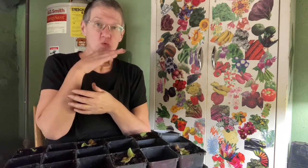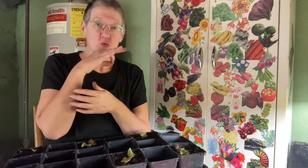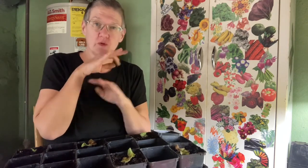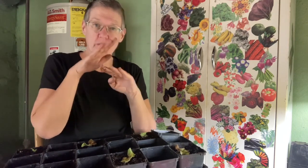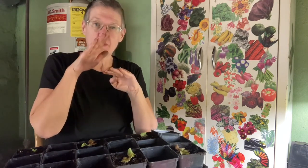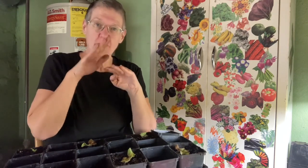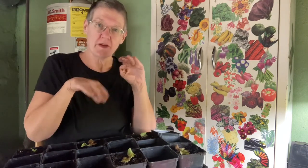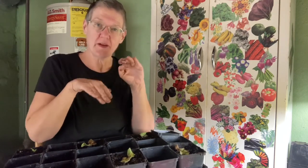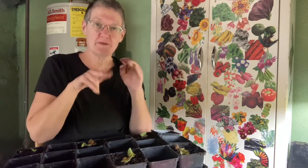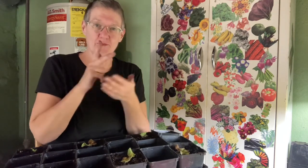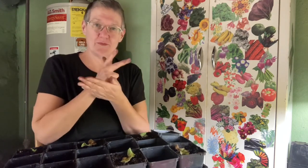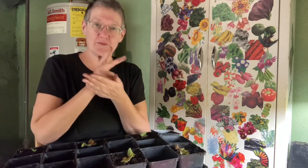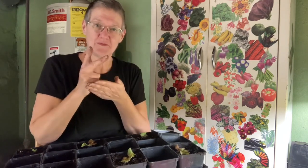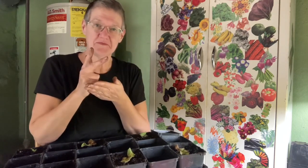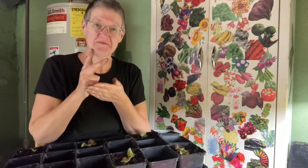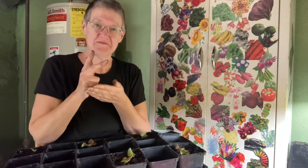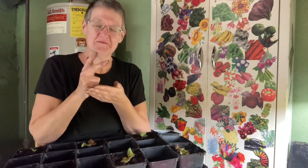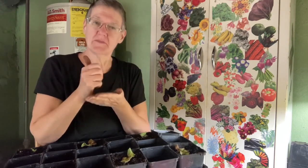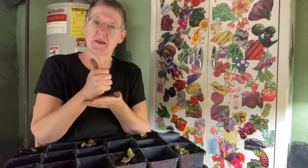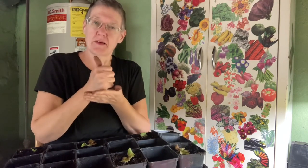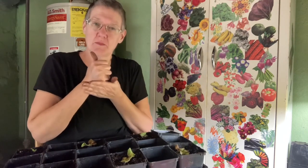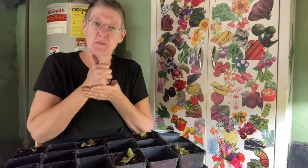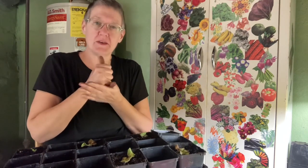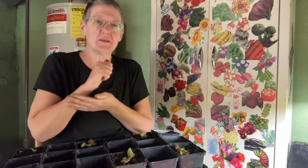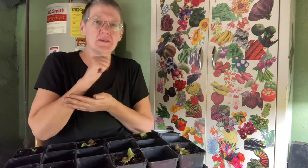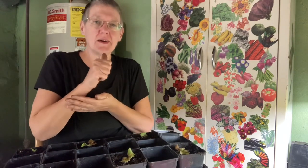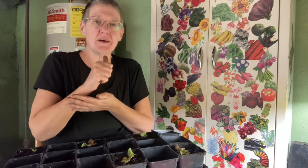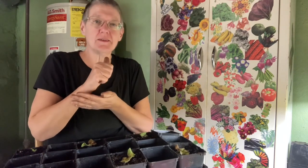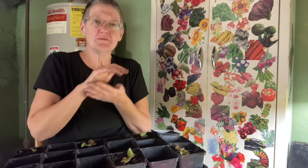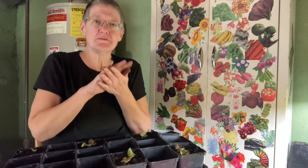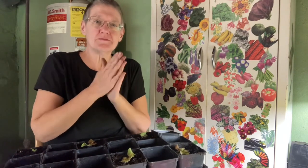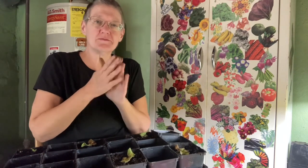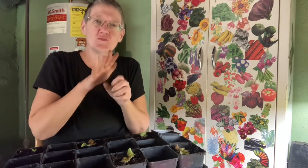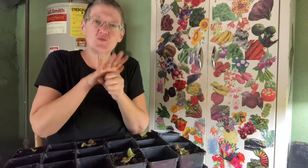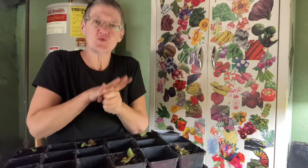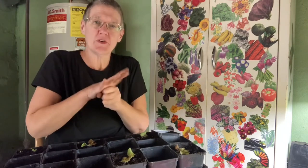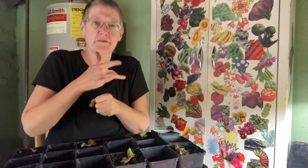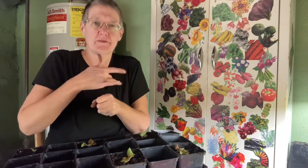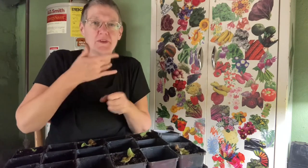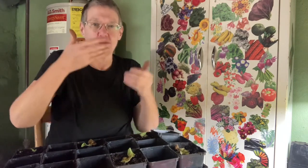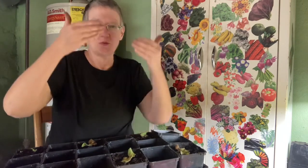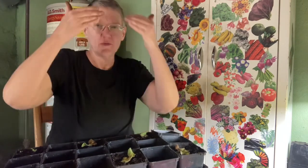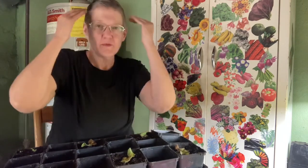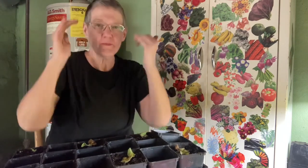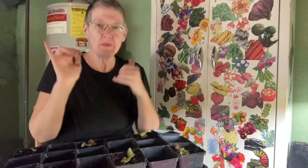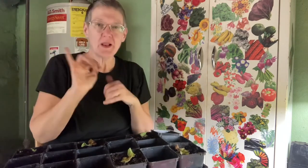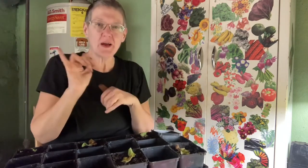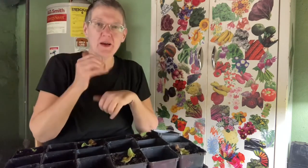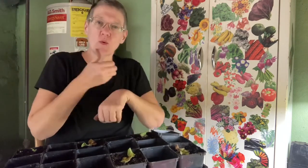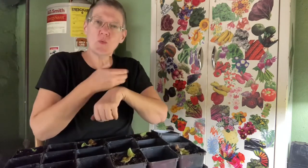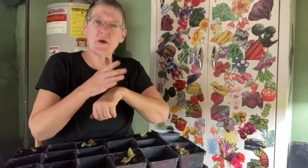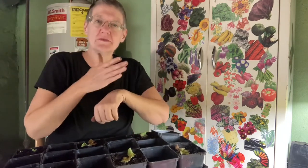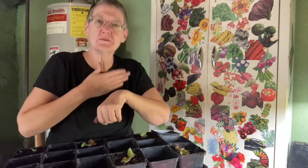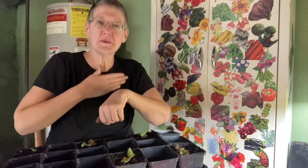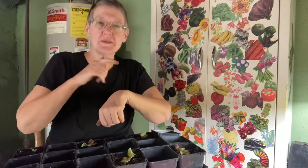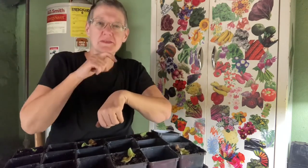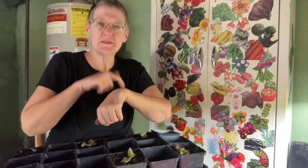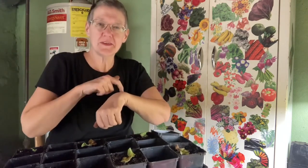Potted up sooner than 3 weeks. Helps me not to feel stressed and feel overwhelmed or like I wasted